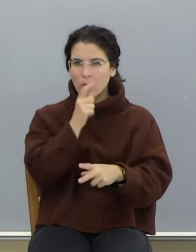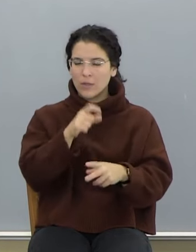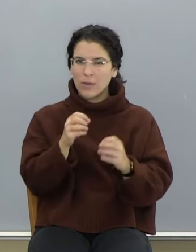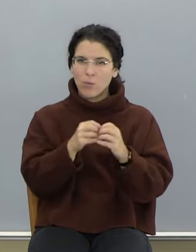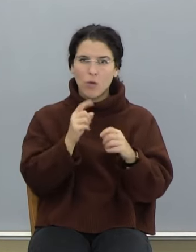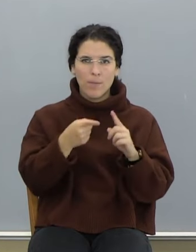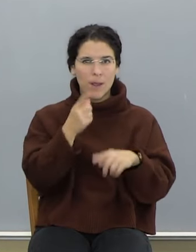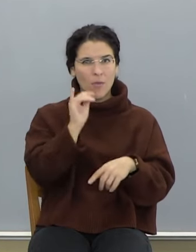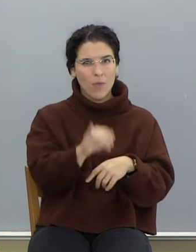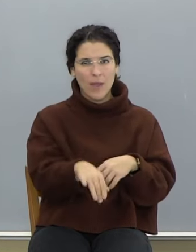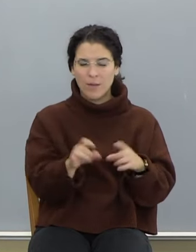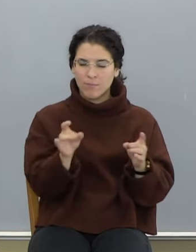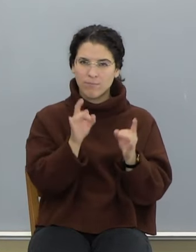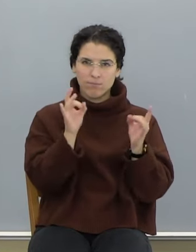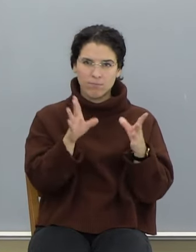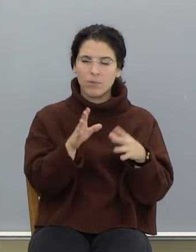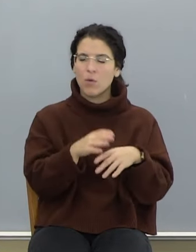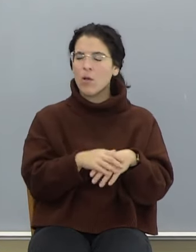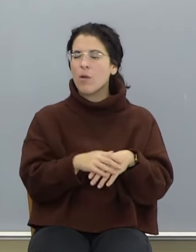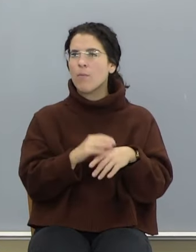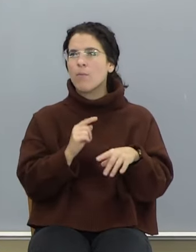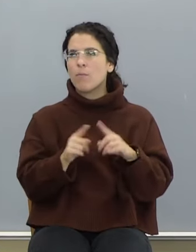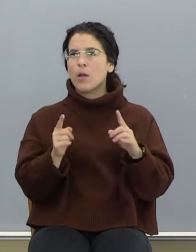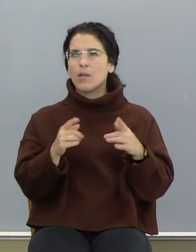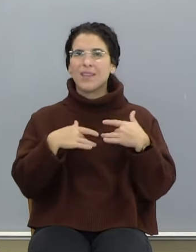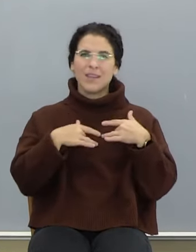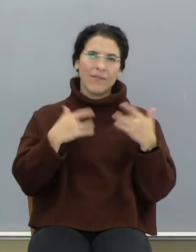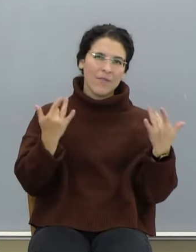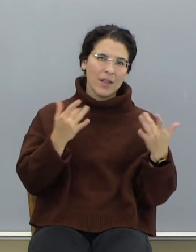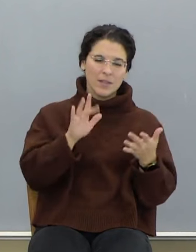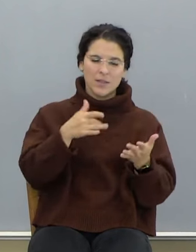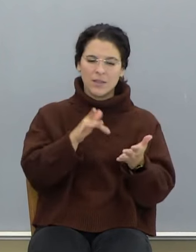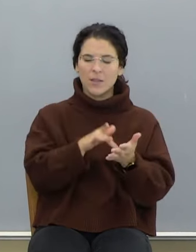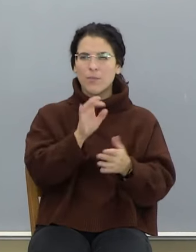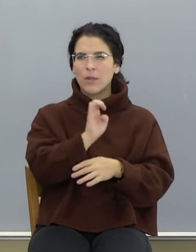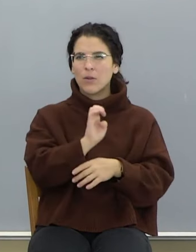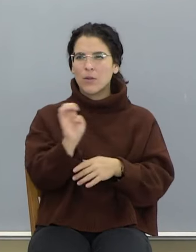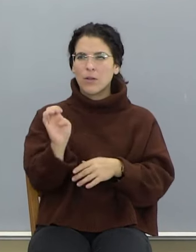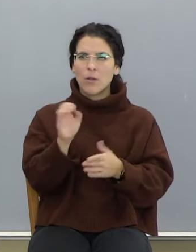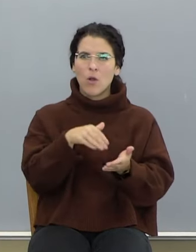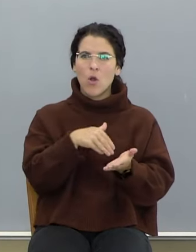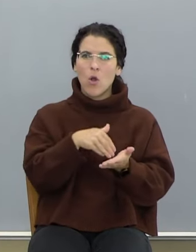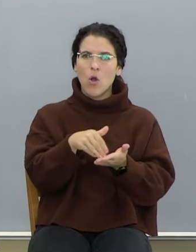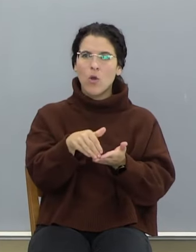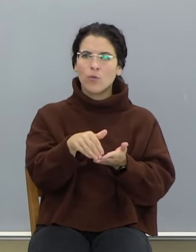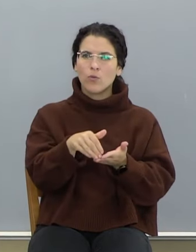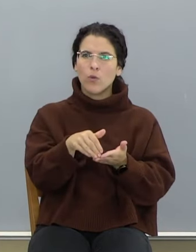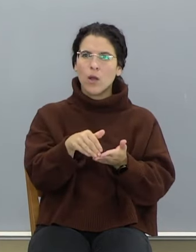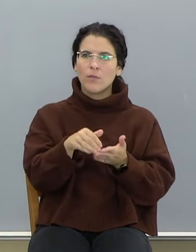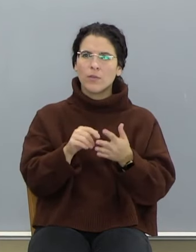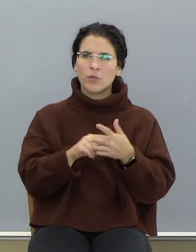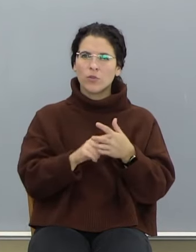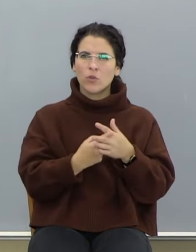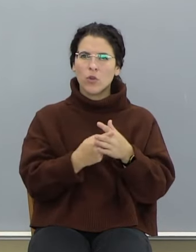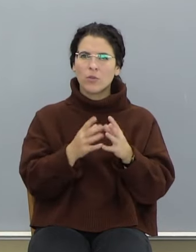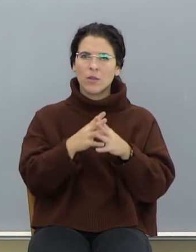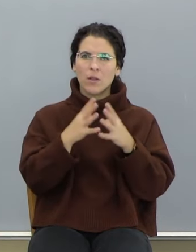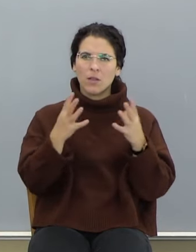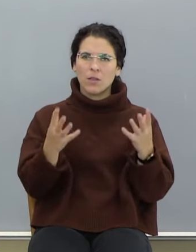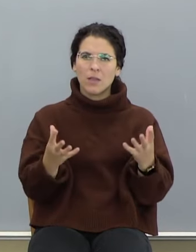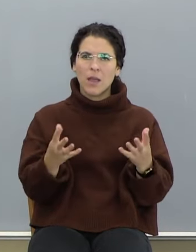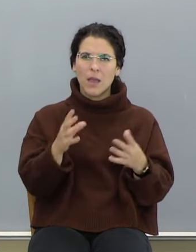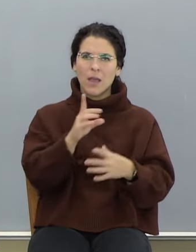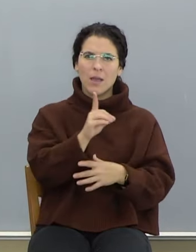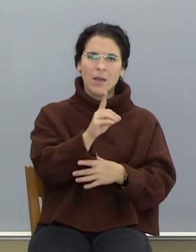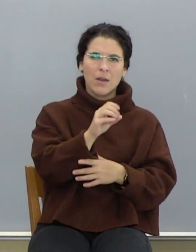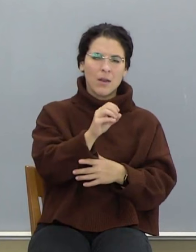that. And what the events in the Middle East all too often triggers is a lot of